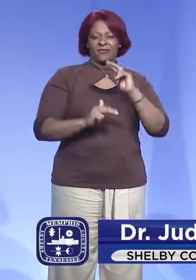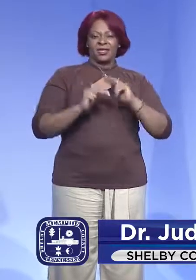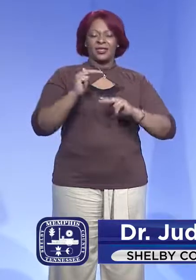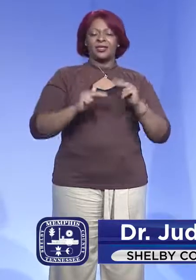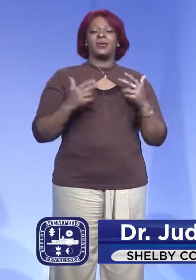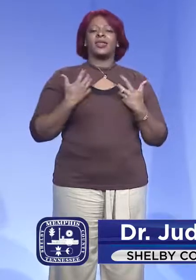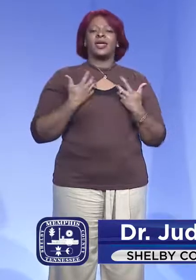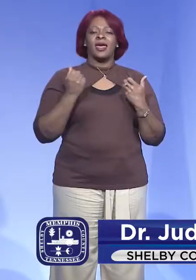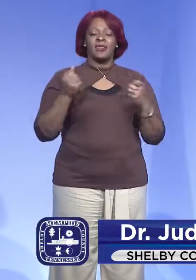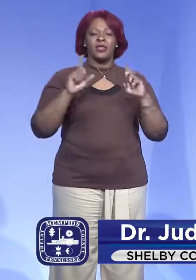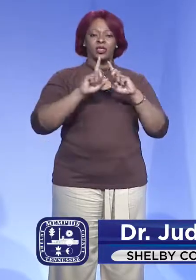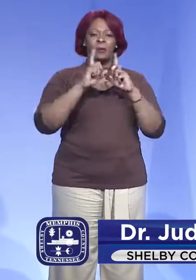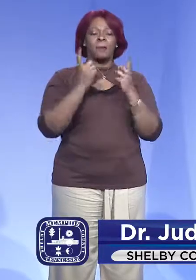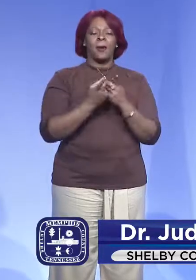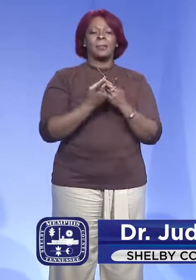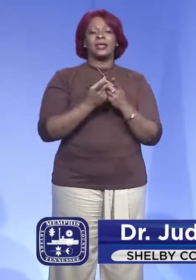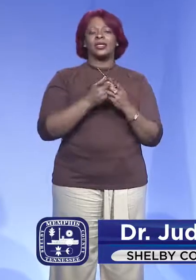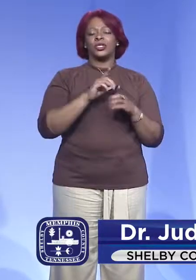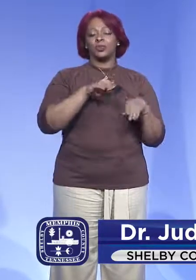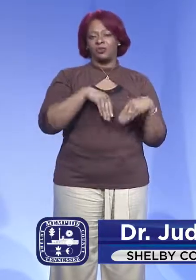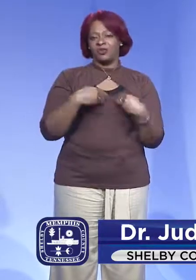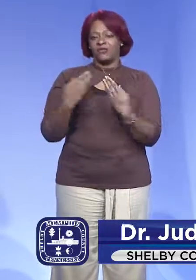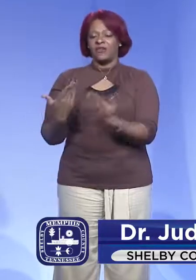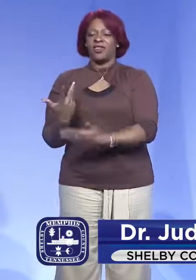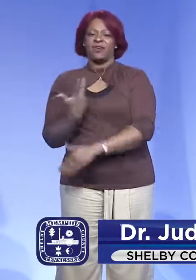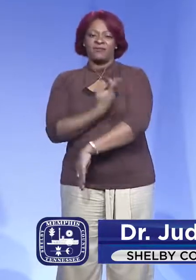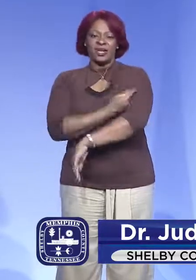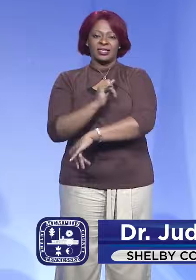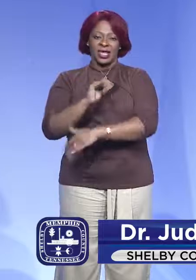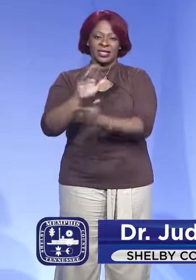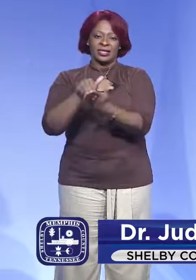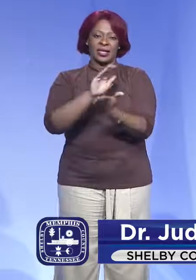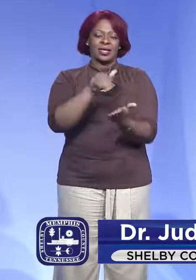health department coming in to provide the vaccine. There